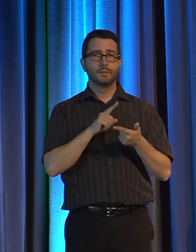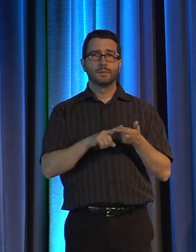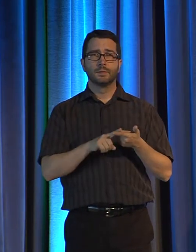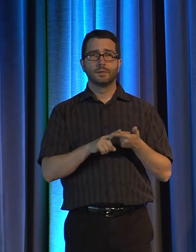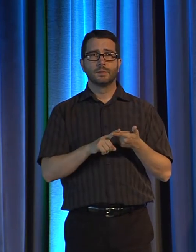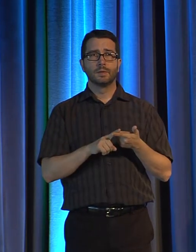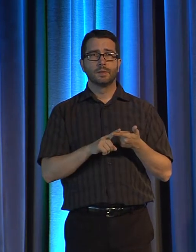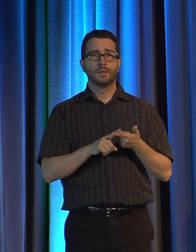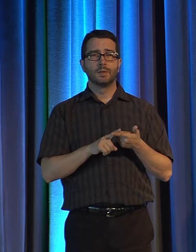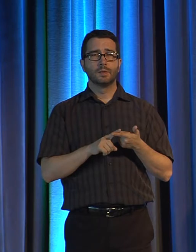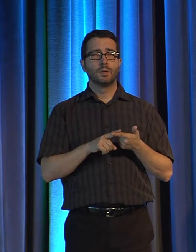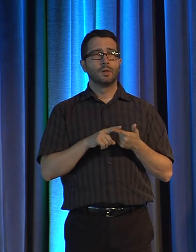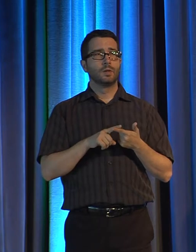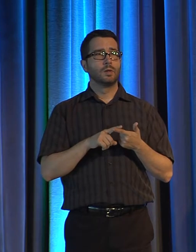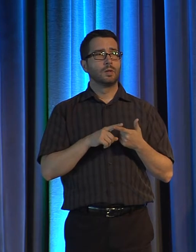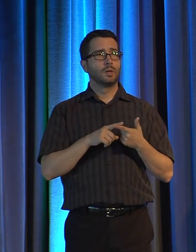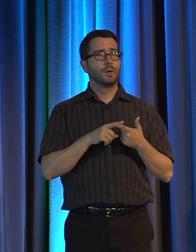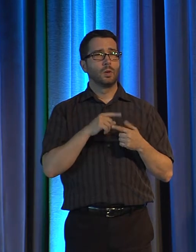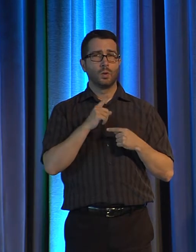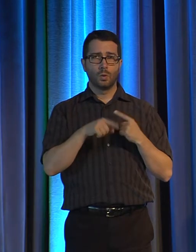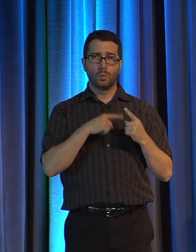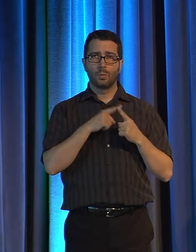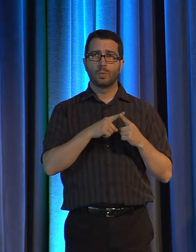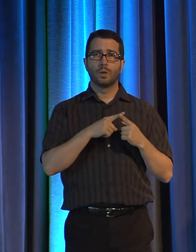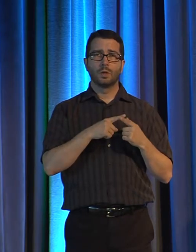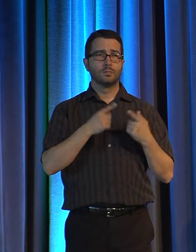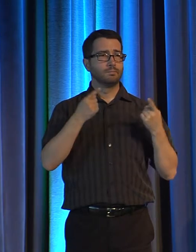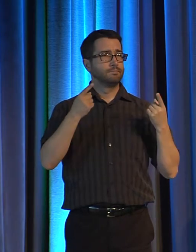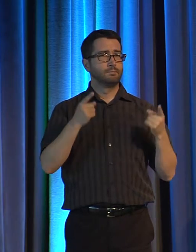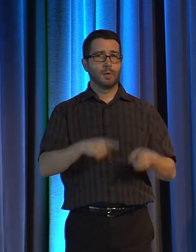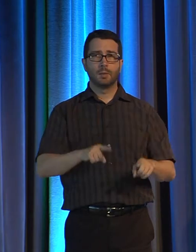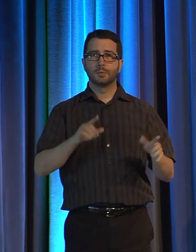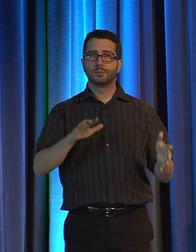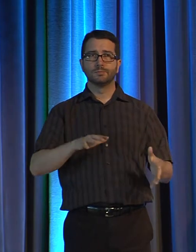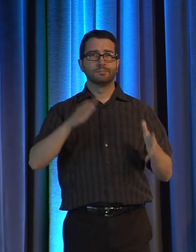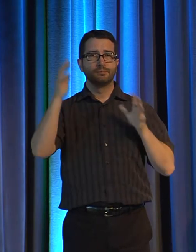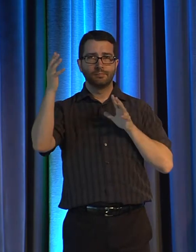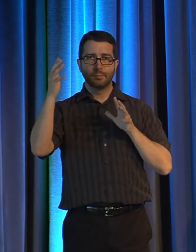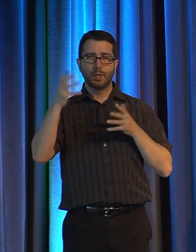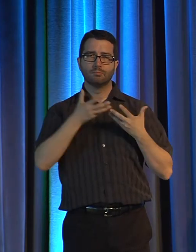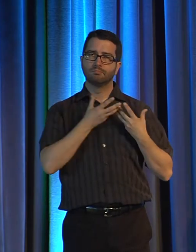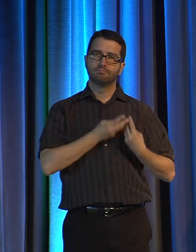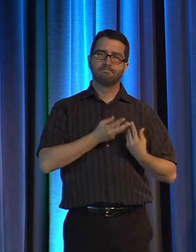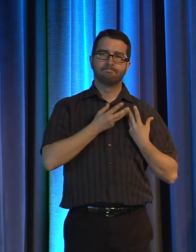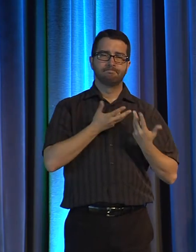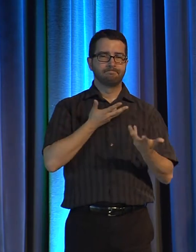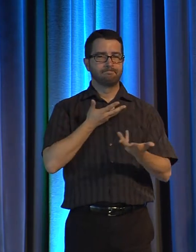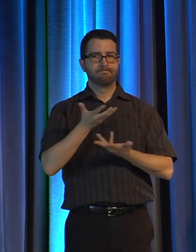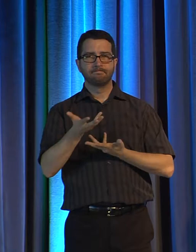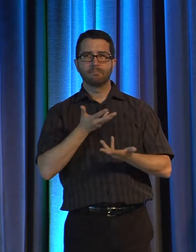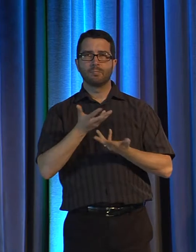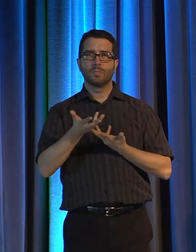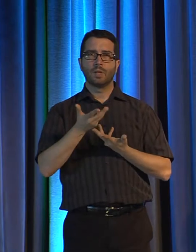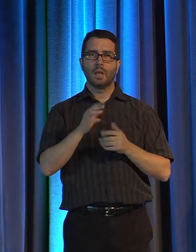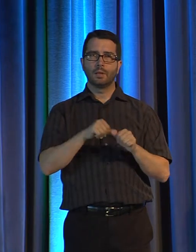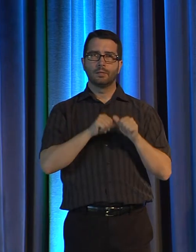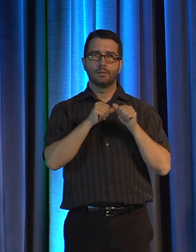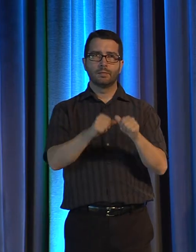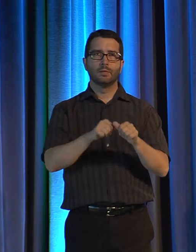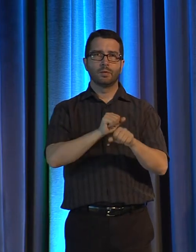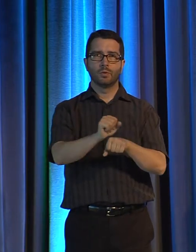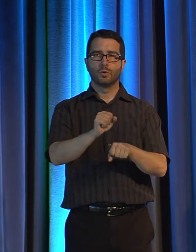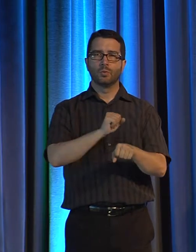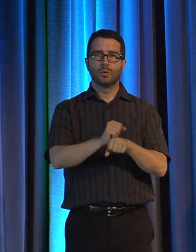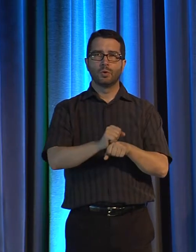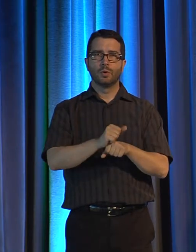They provide compassion at times of great vulnerability. And they do their work knowing it is contributing to something far bigger